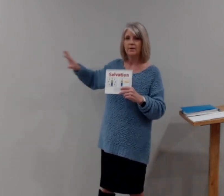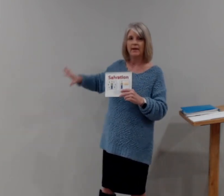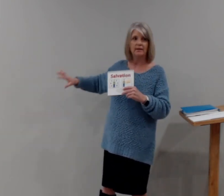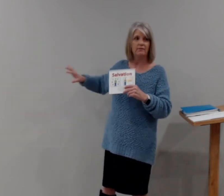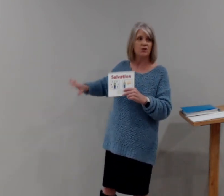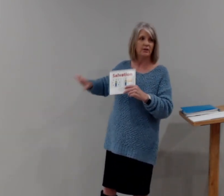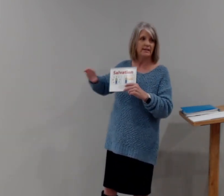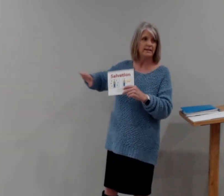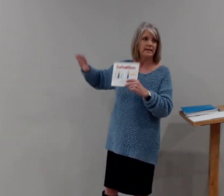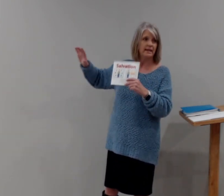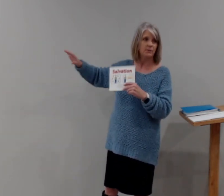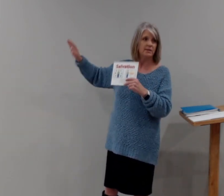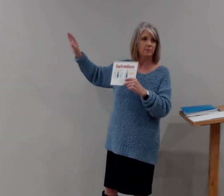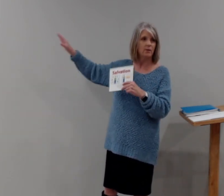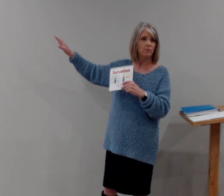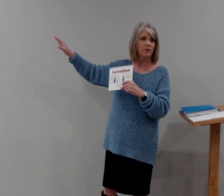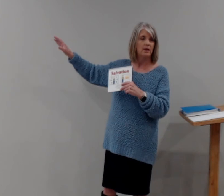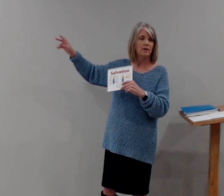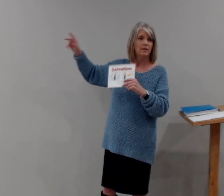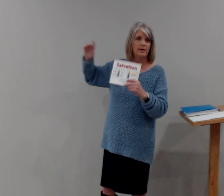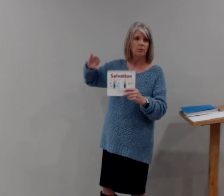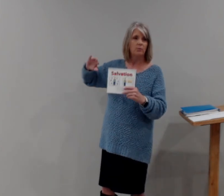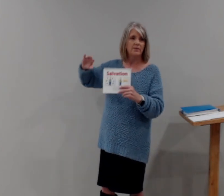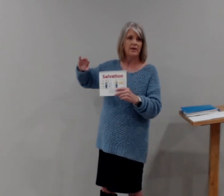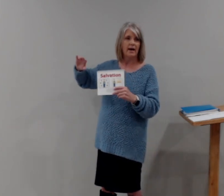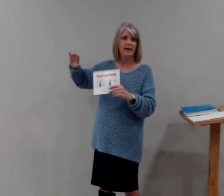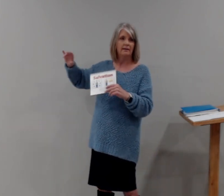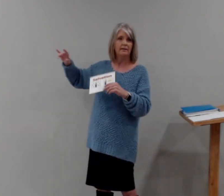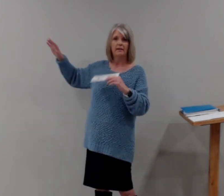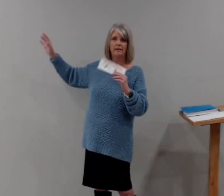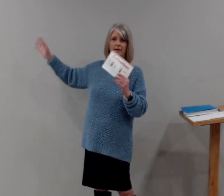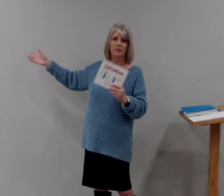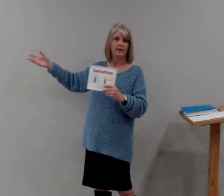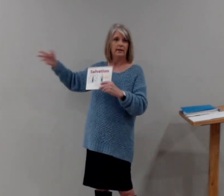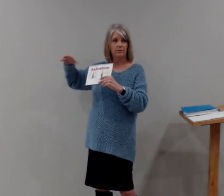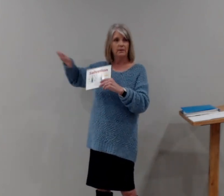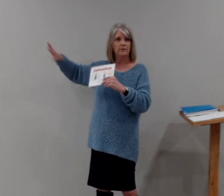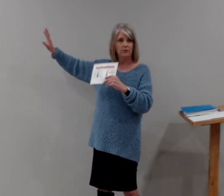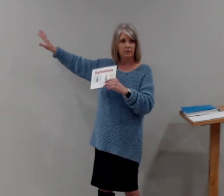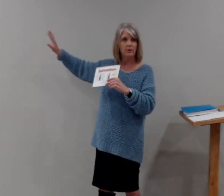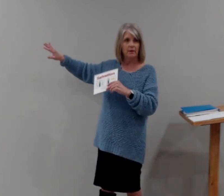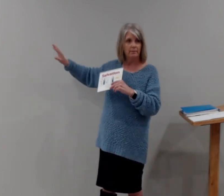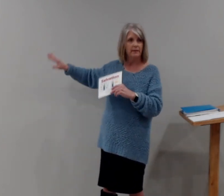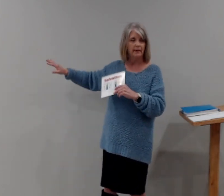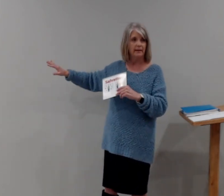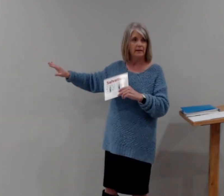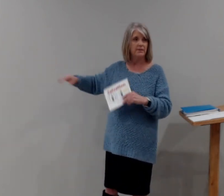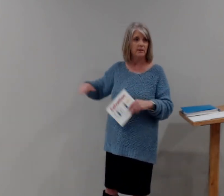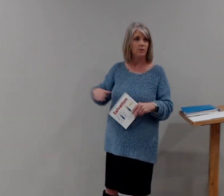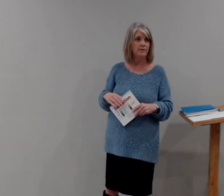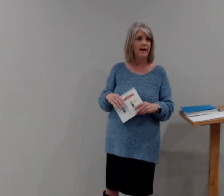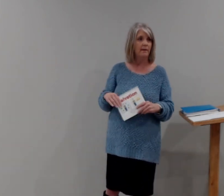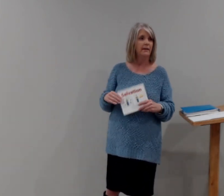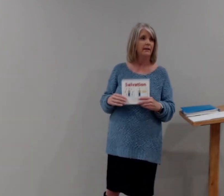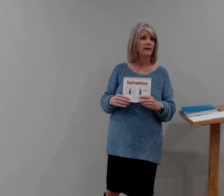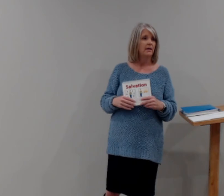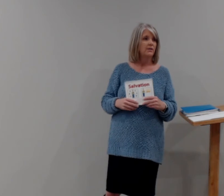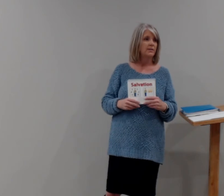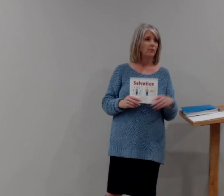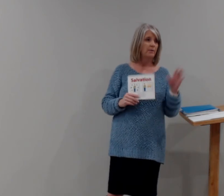could visually see as we spoke. Someone would sign, you know, and it would, you put them up and let them see what was happening. So remember